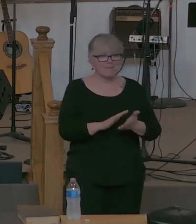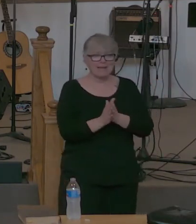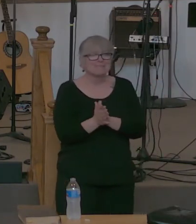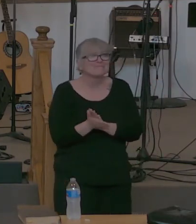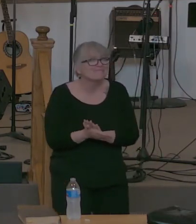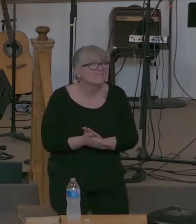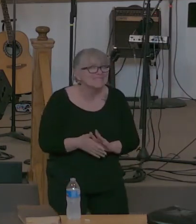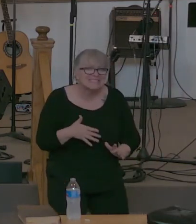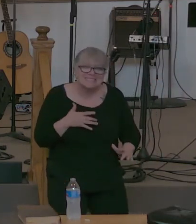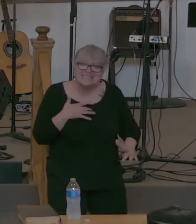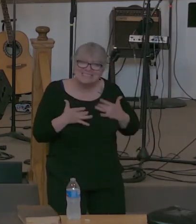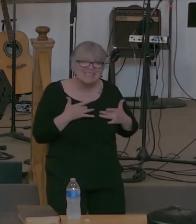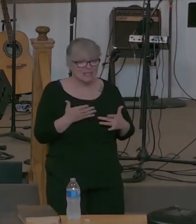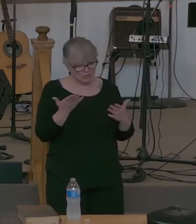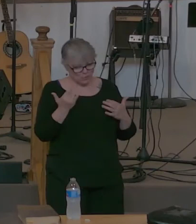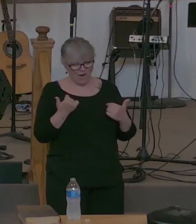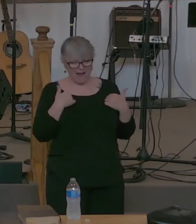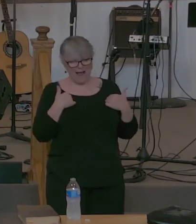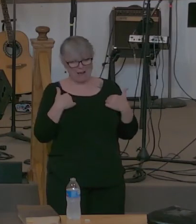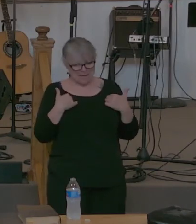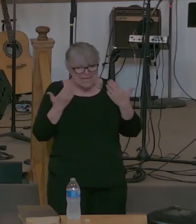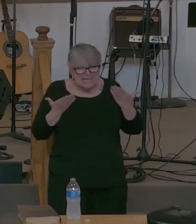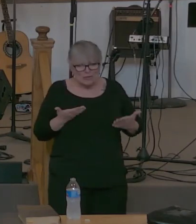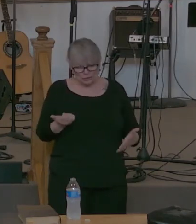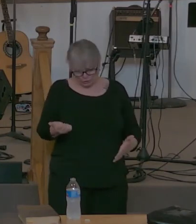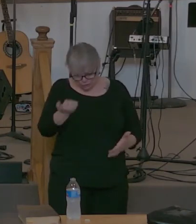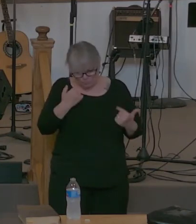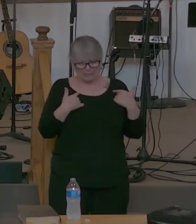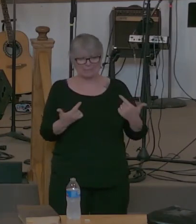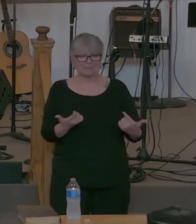that's what you're here for, stupid.